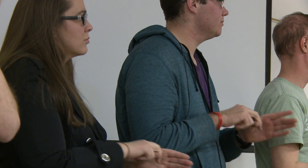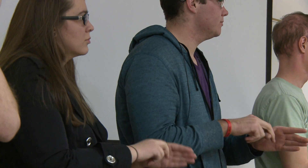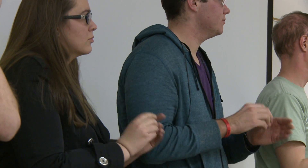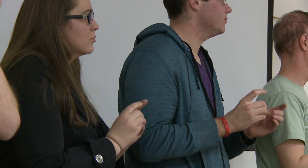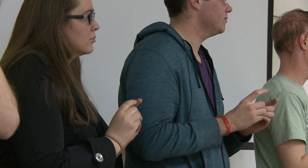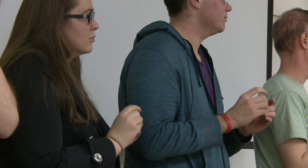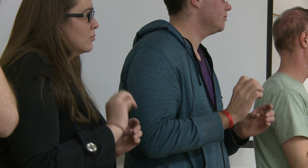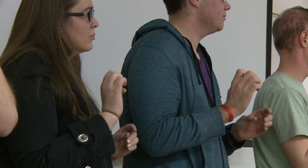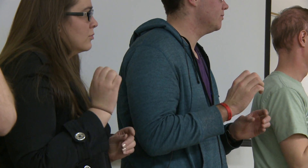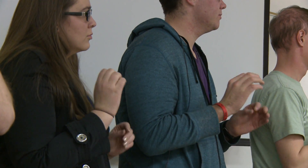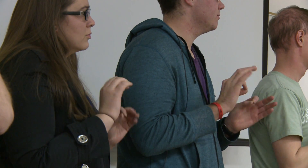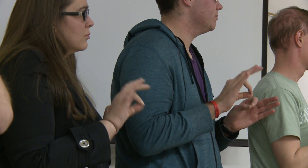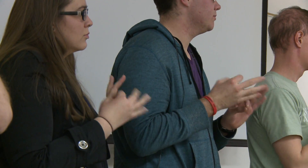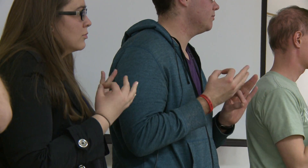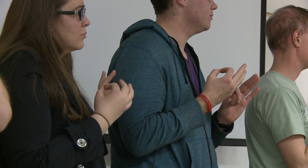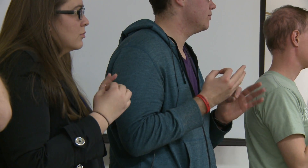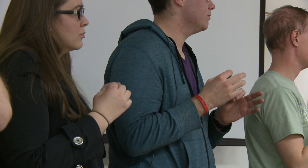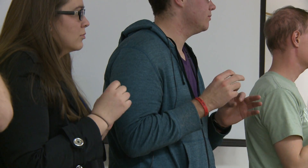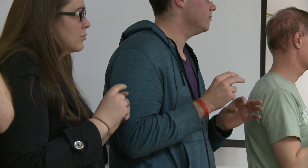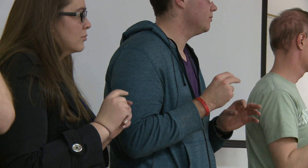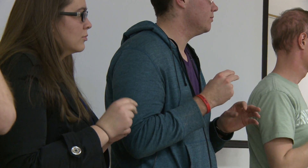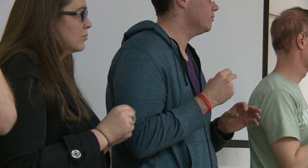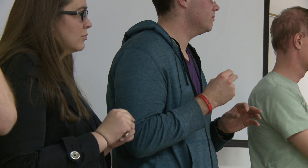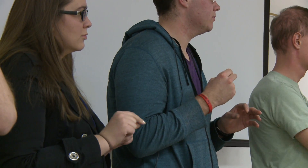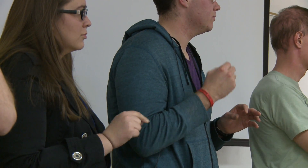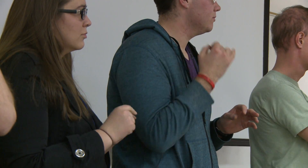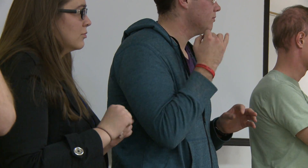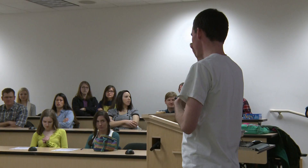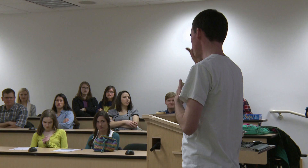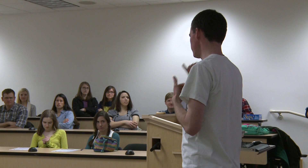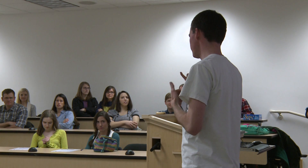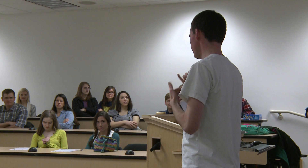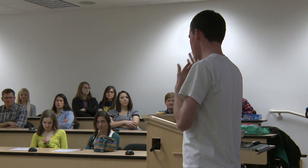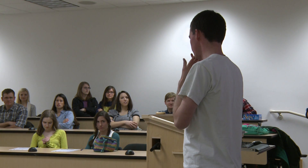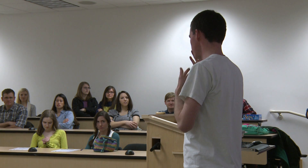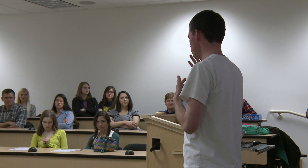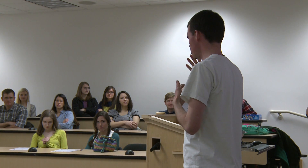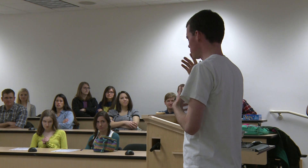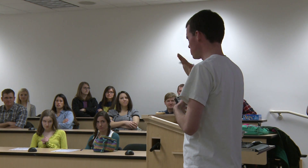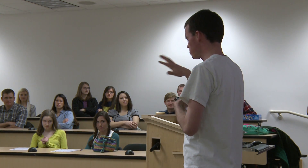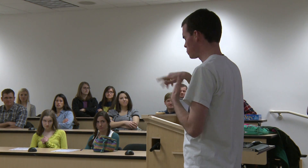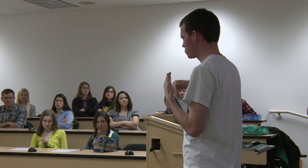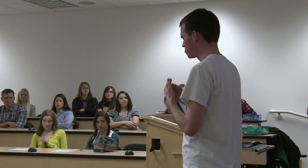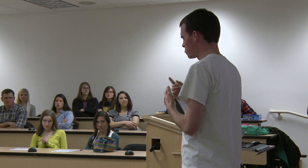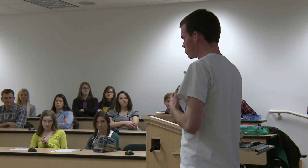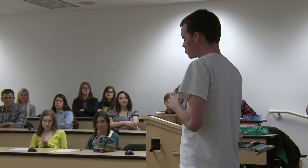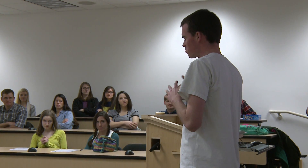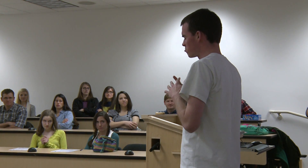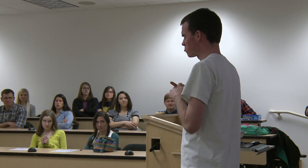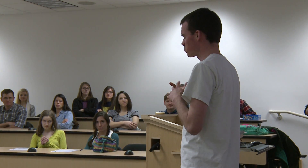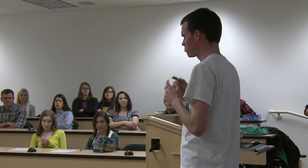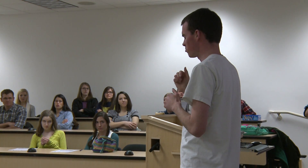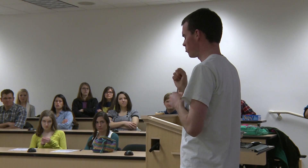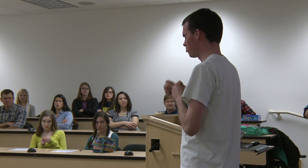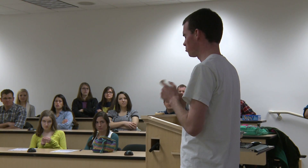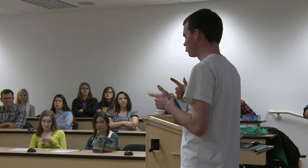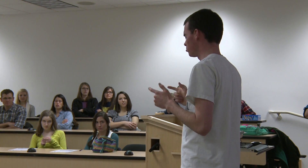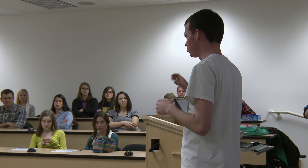for American Sign Language at BYU, there is still a large group of students who love the language and register each semester for one of BYU's